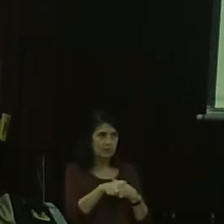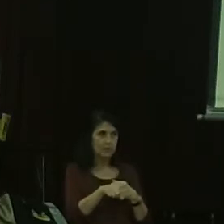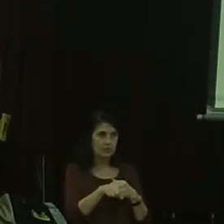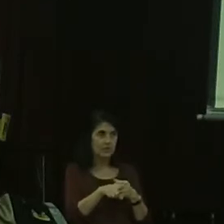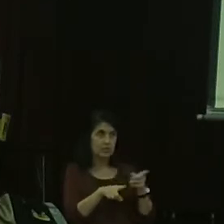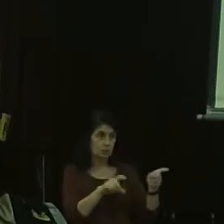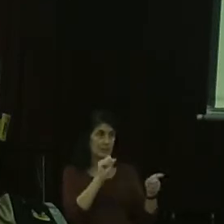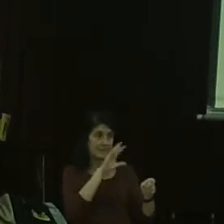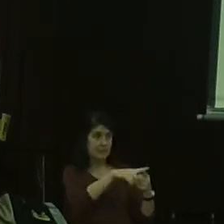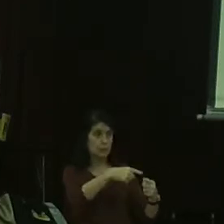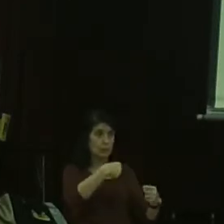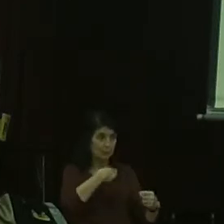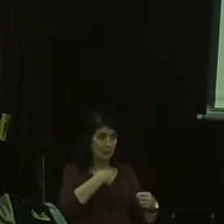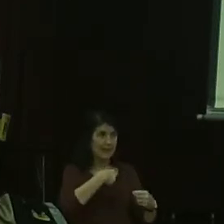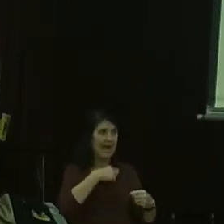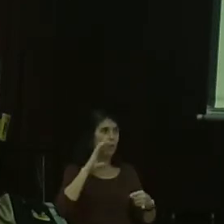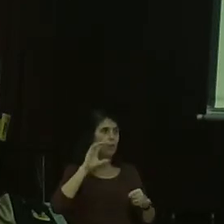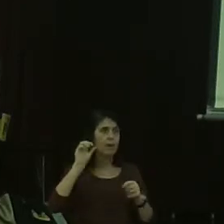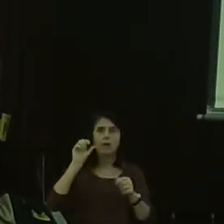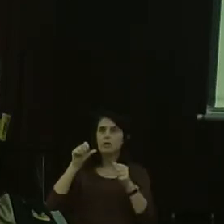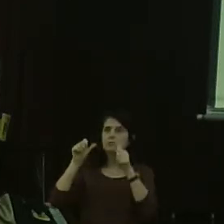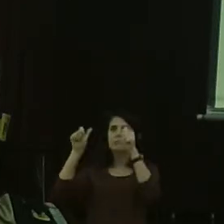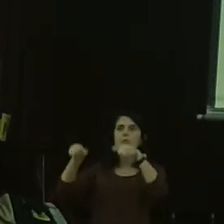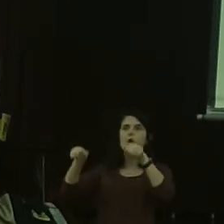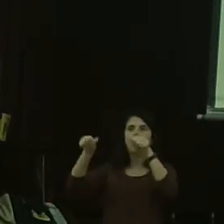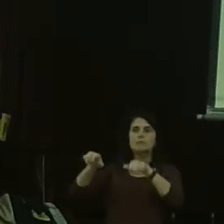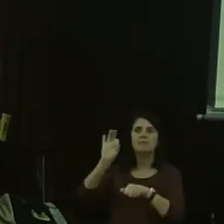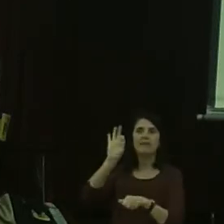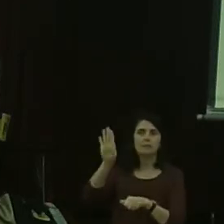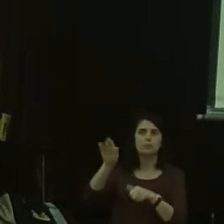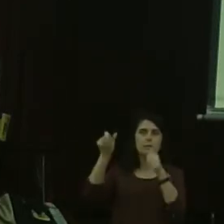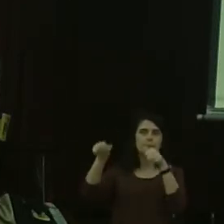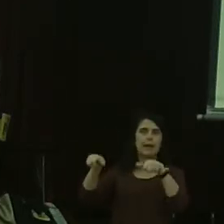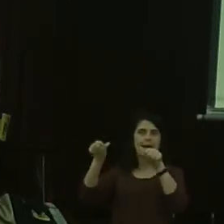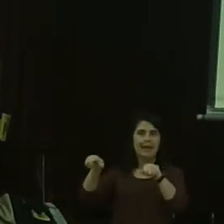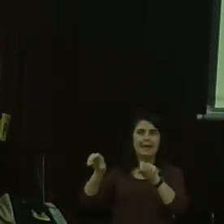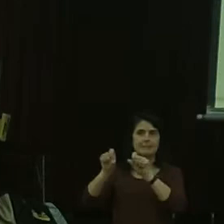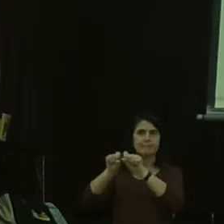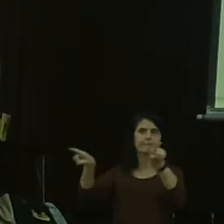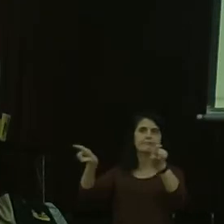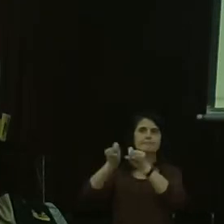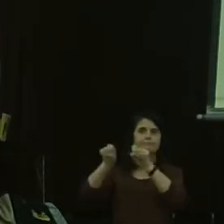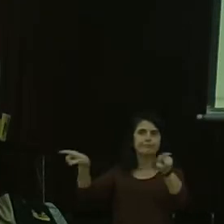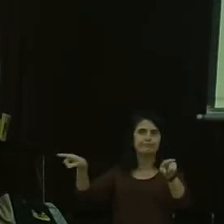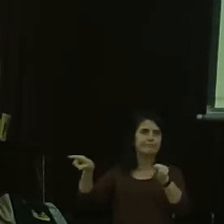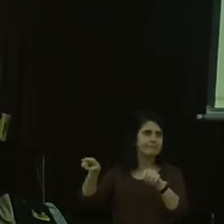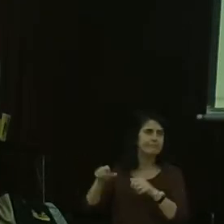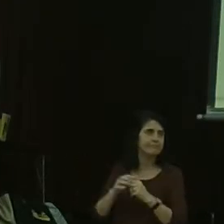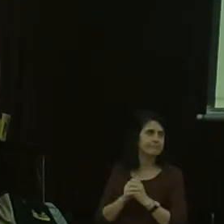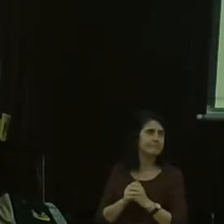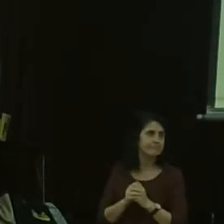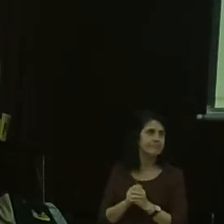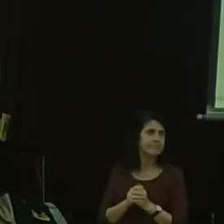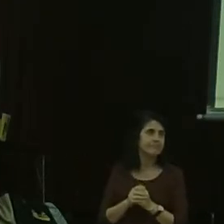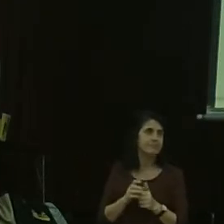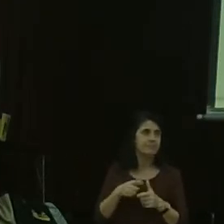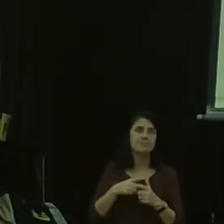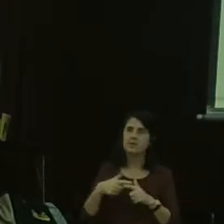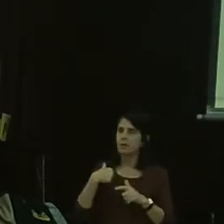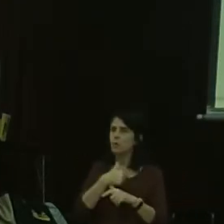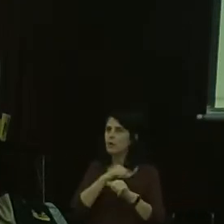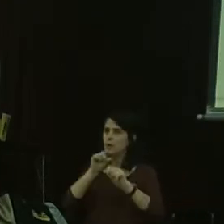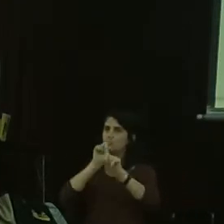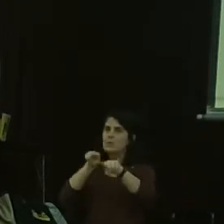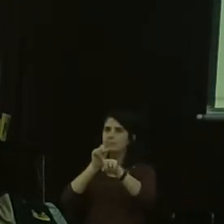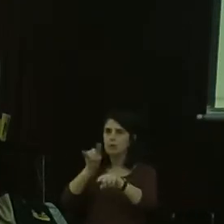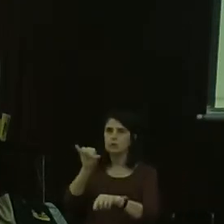can send those to me. I'll put them up on the Facebook page and send them off to Jay and Rebecca to distribute all the ways that things